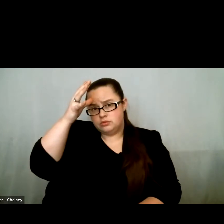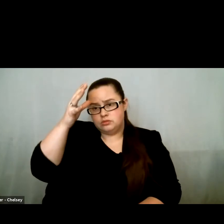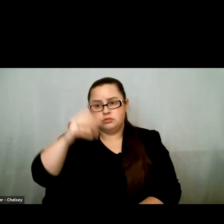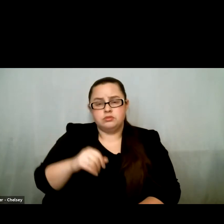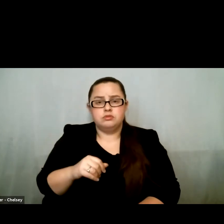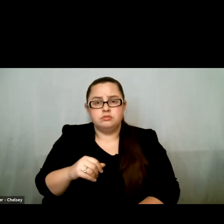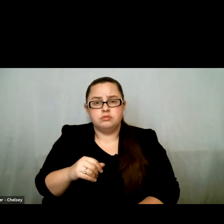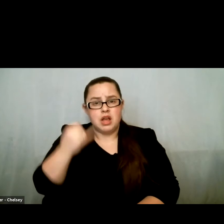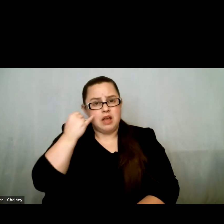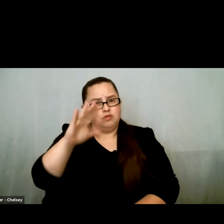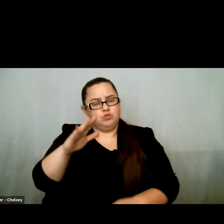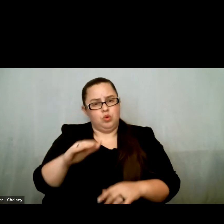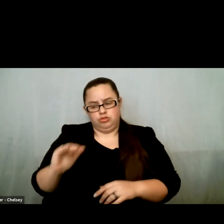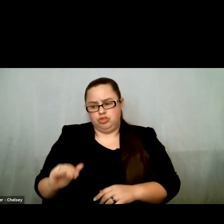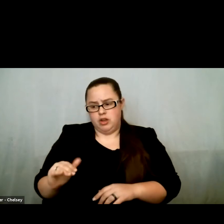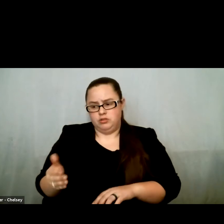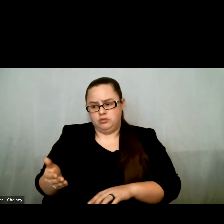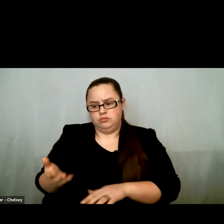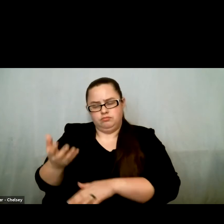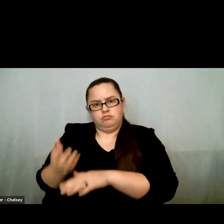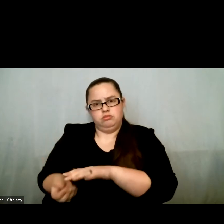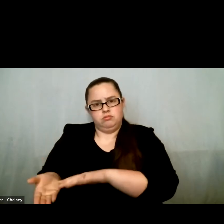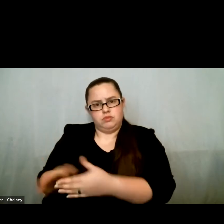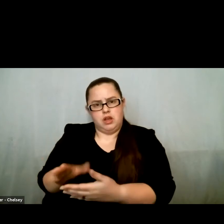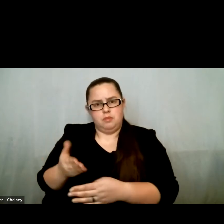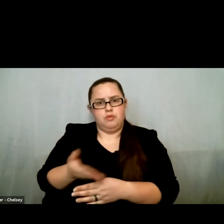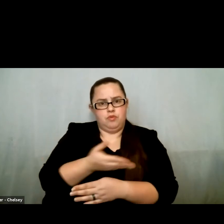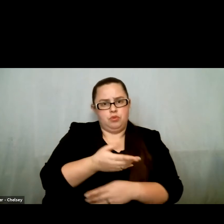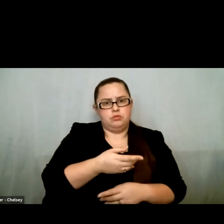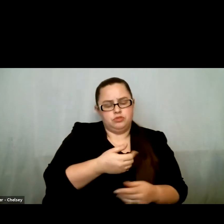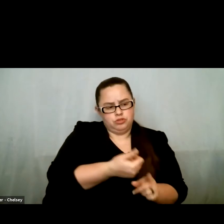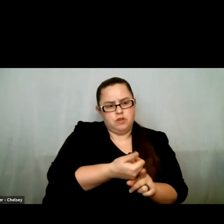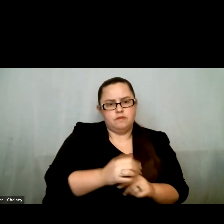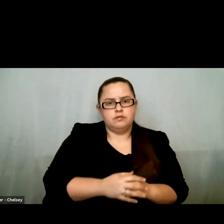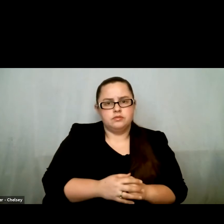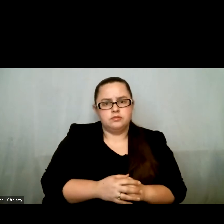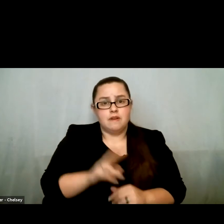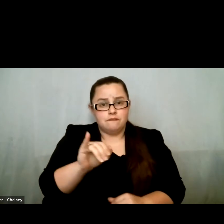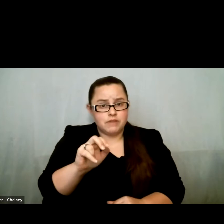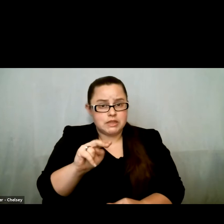is to have your child die before you. Vincent's mom